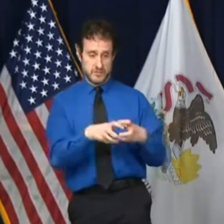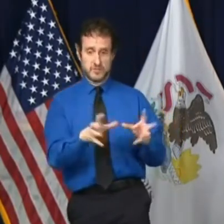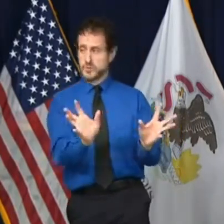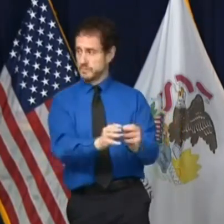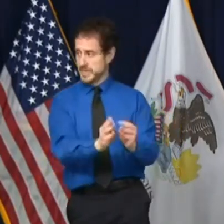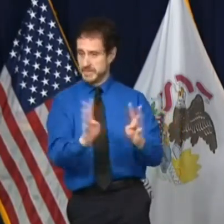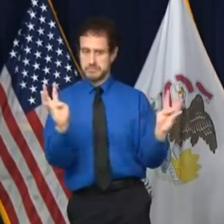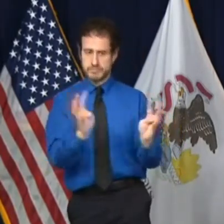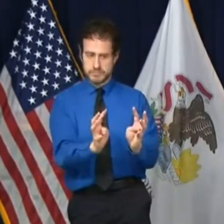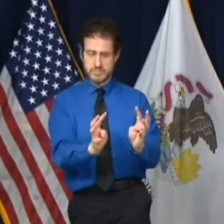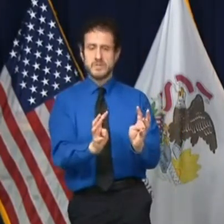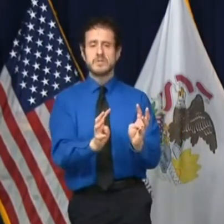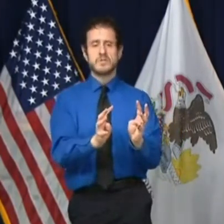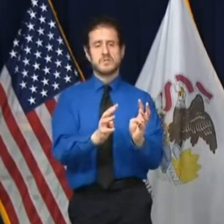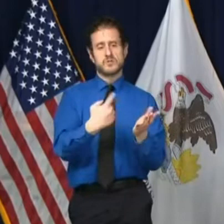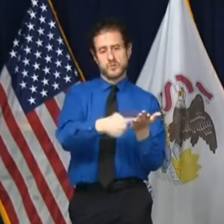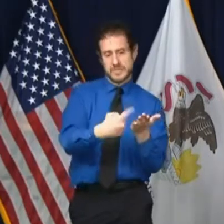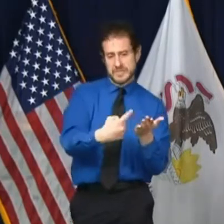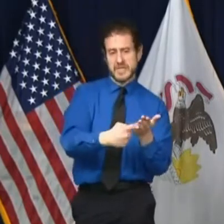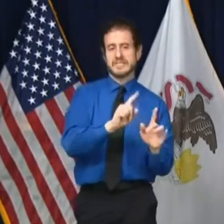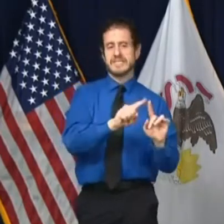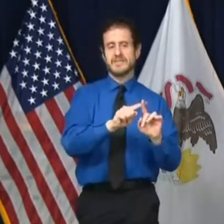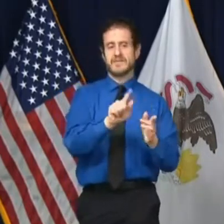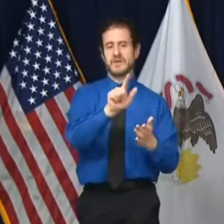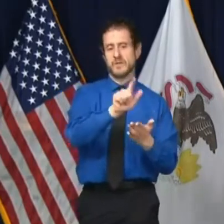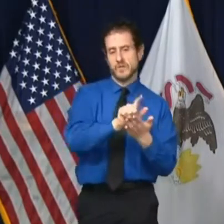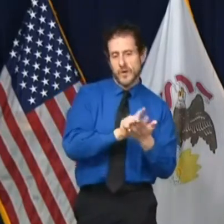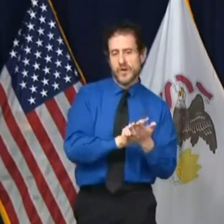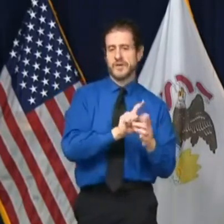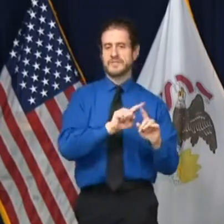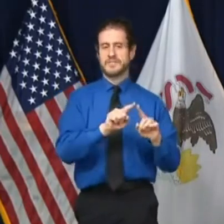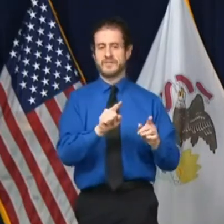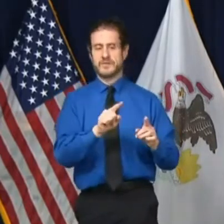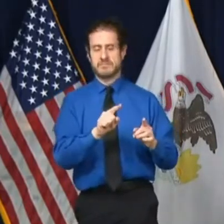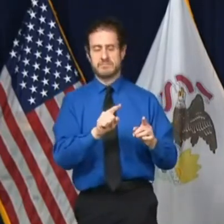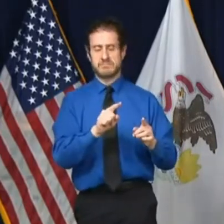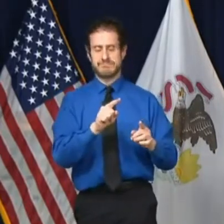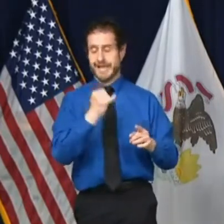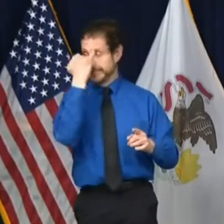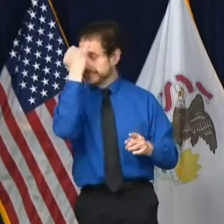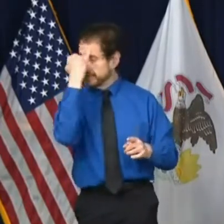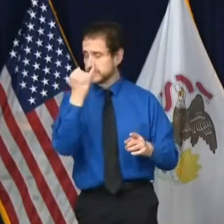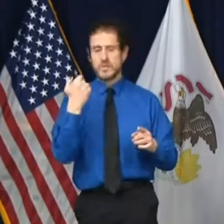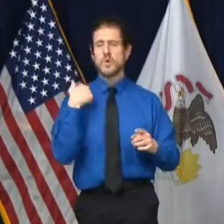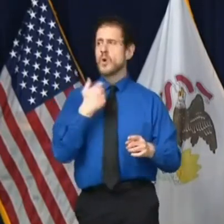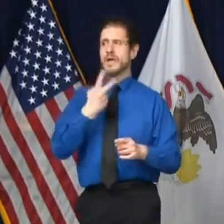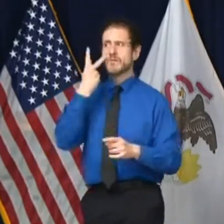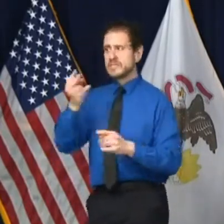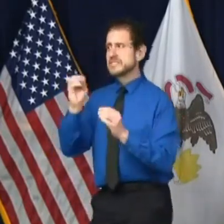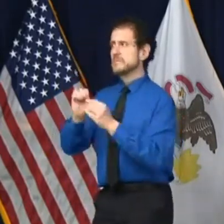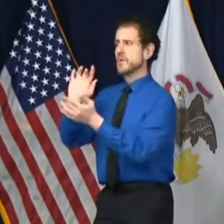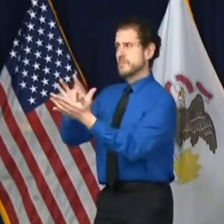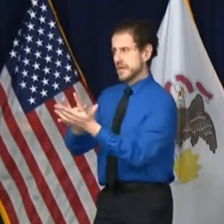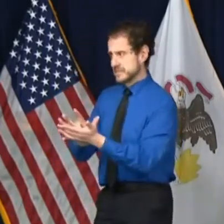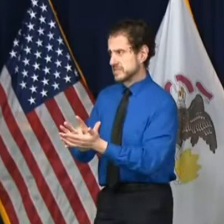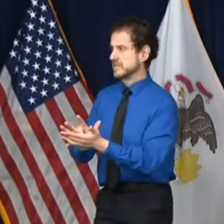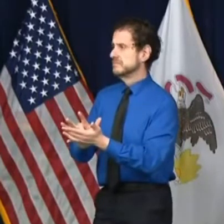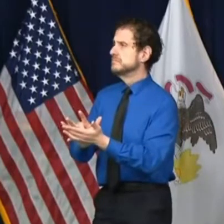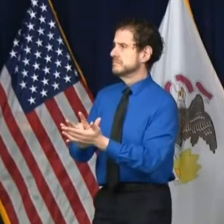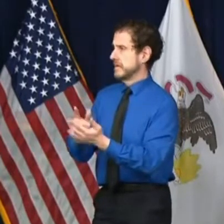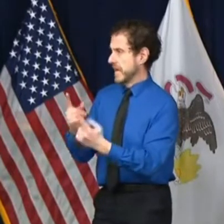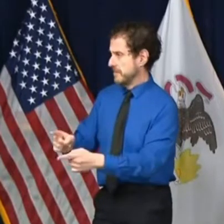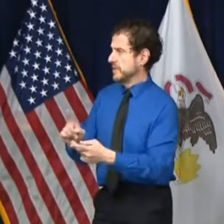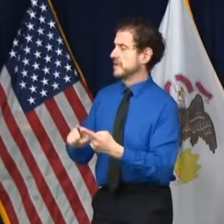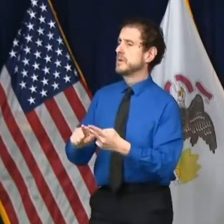together to handle legislation. And I think as we, again, see more treatments available and as we have testing and tracing and PPE